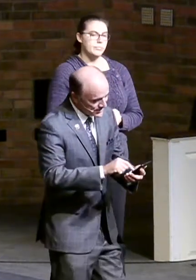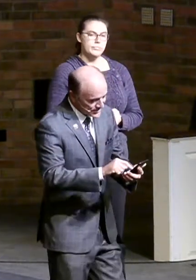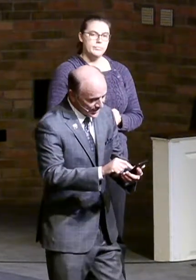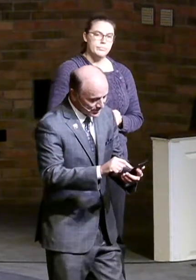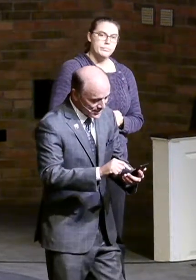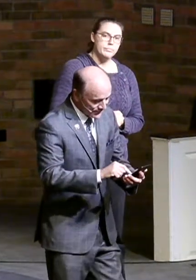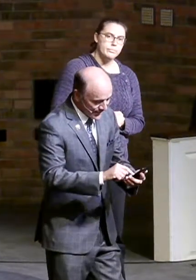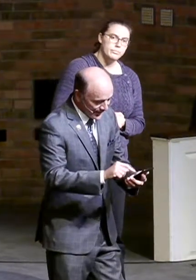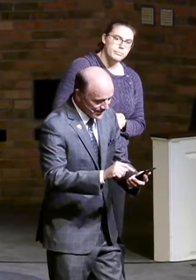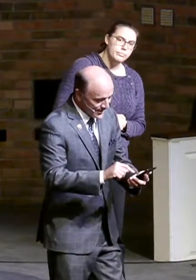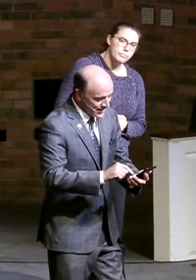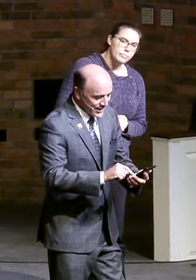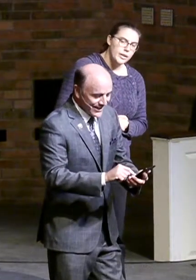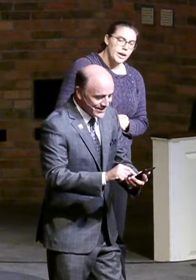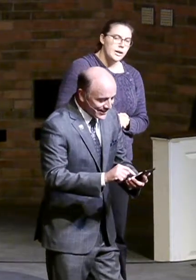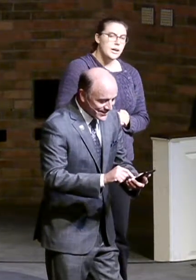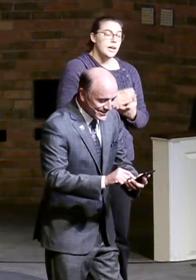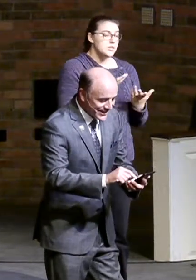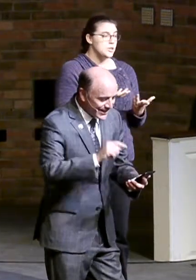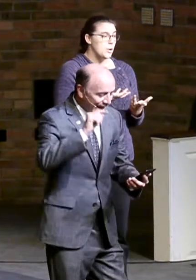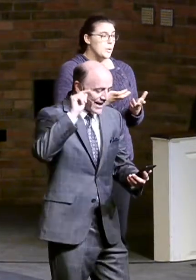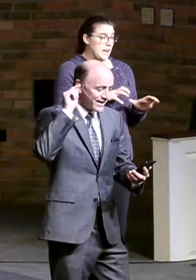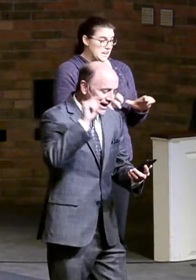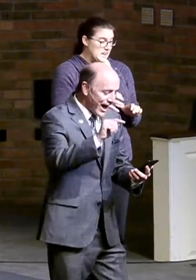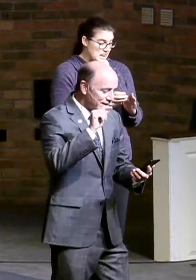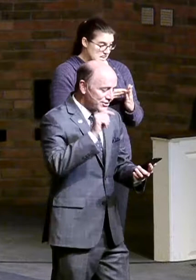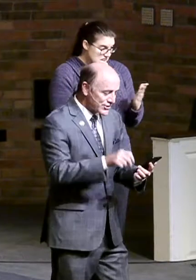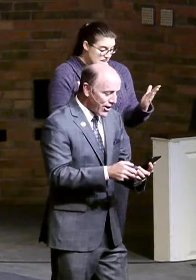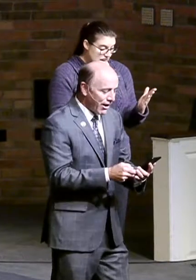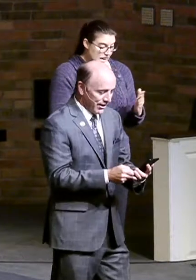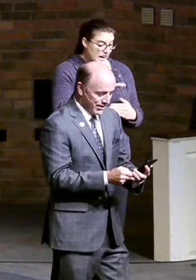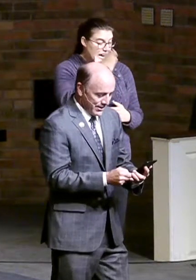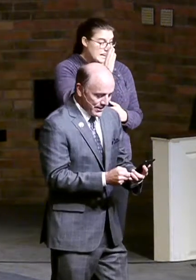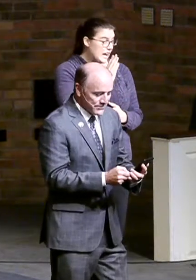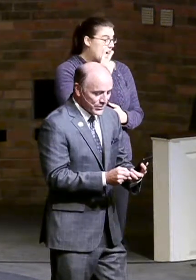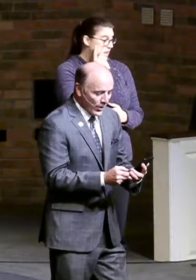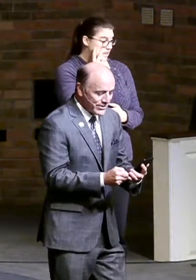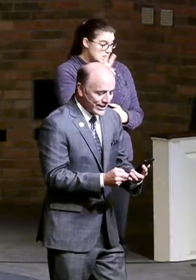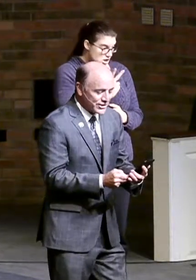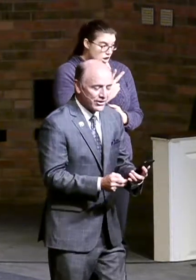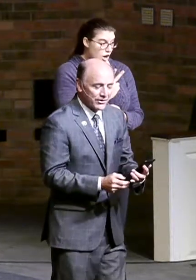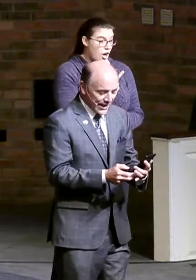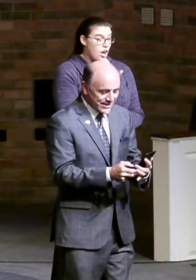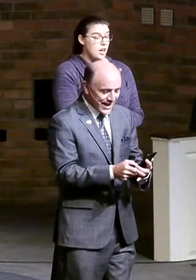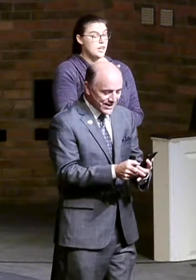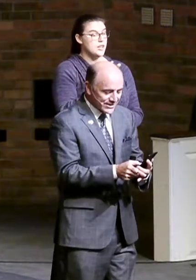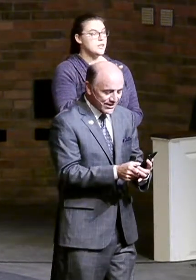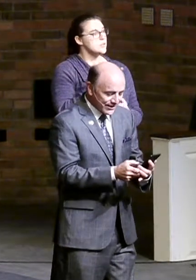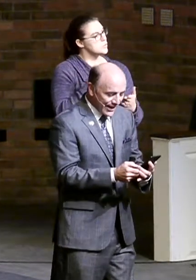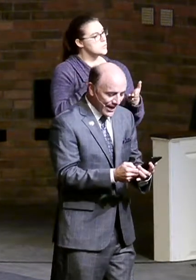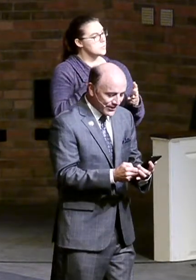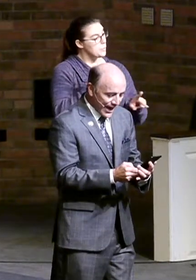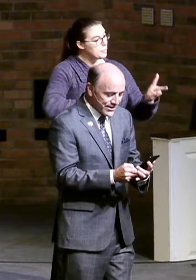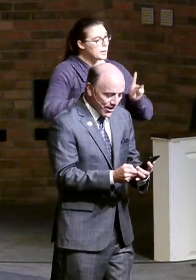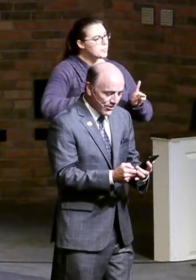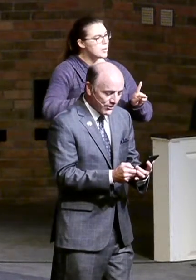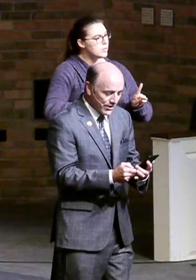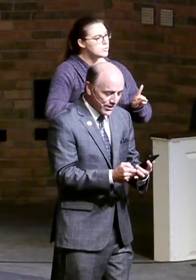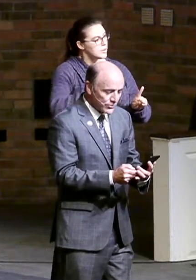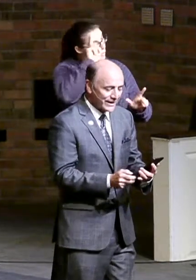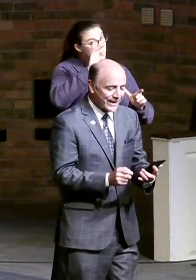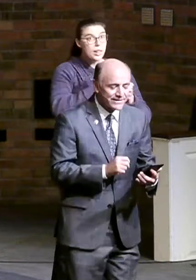not saying there's not a place for that. He did his thing, and God saw the way they turned, and yes, the God that I